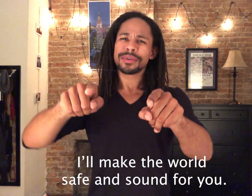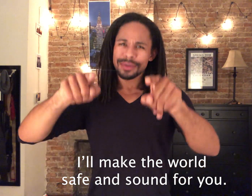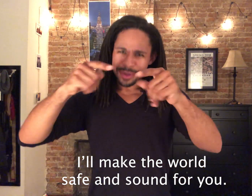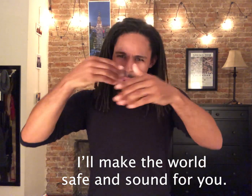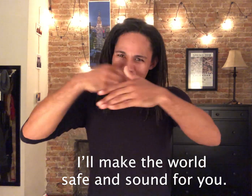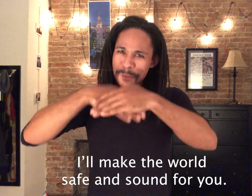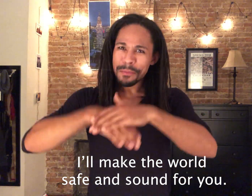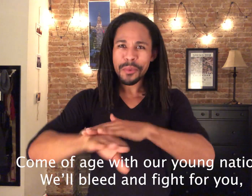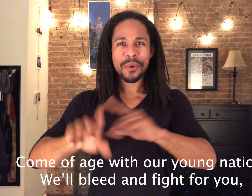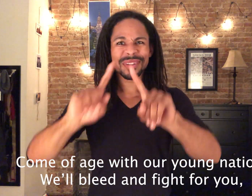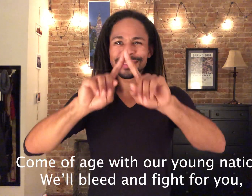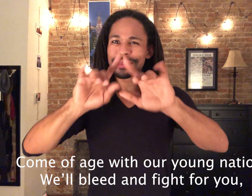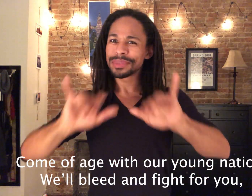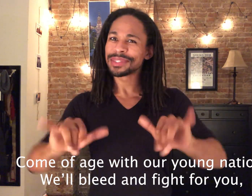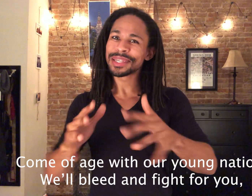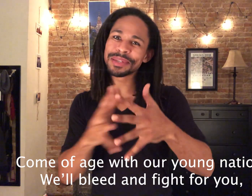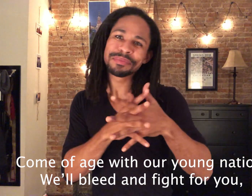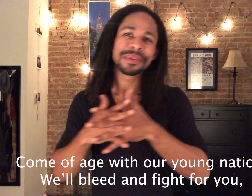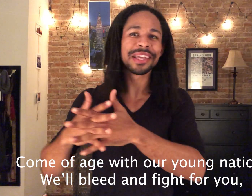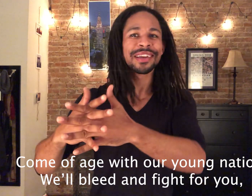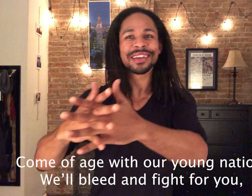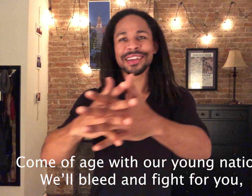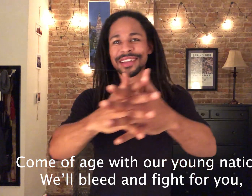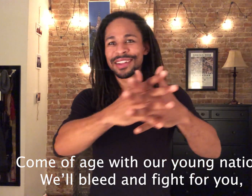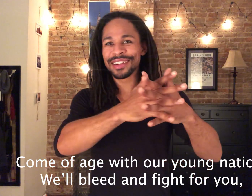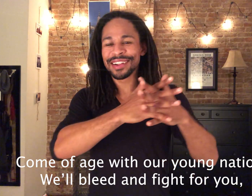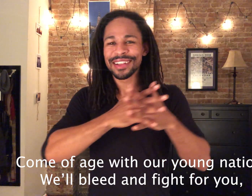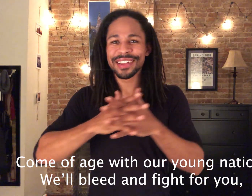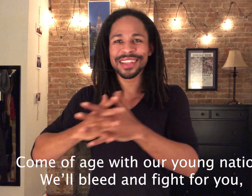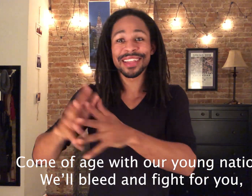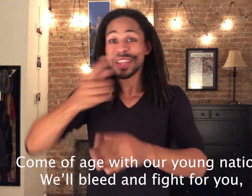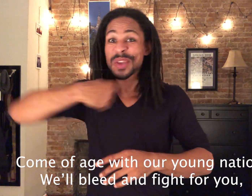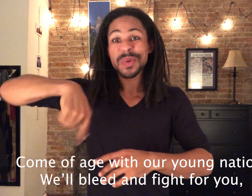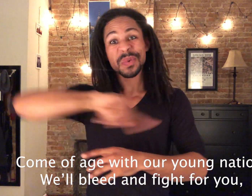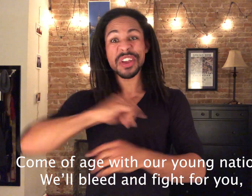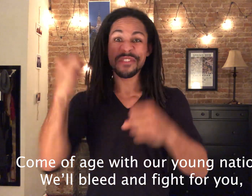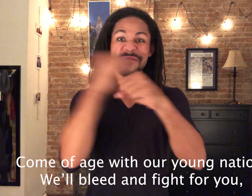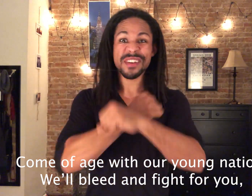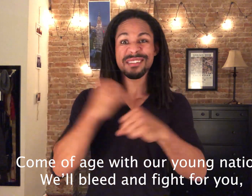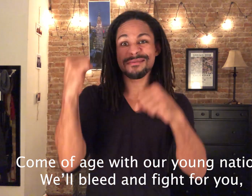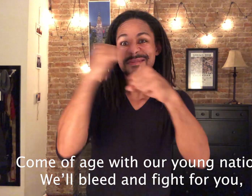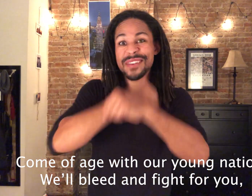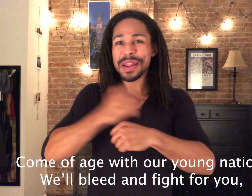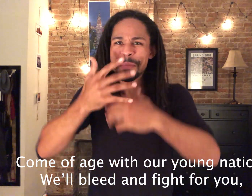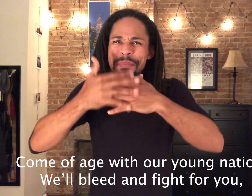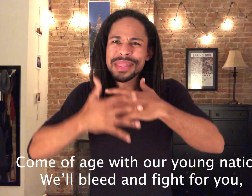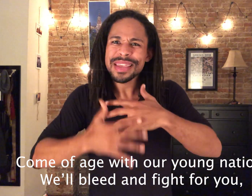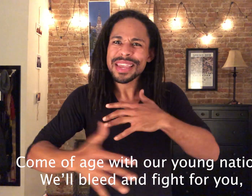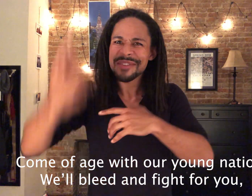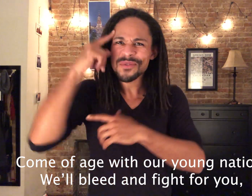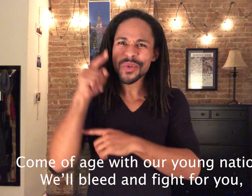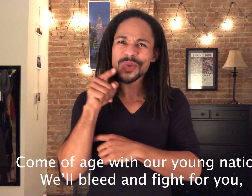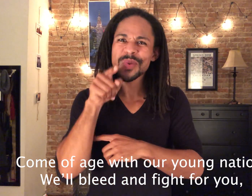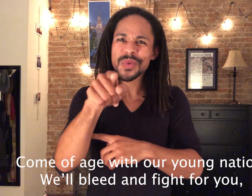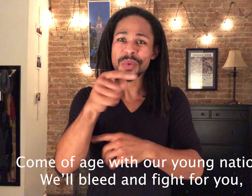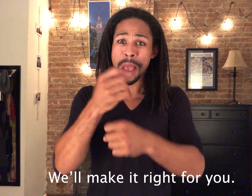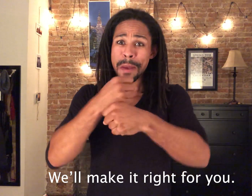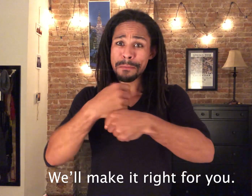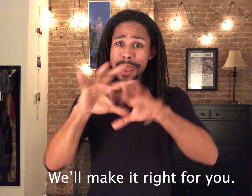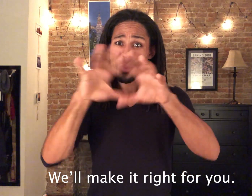We'll come of age with our young nation We'll bleed and fight for you We'll make it right for